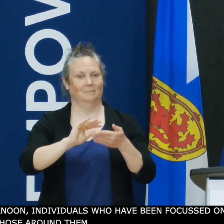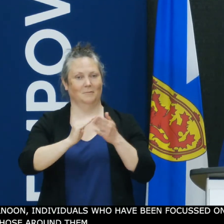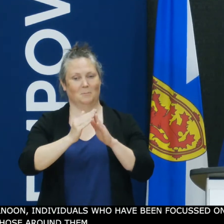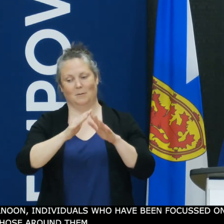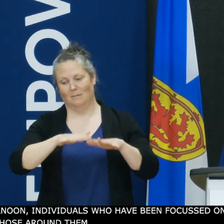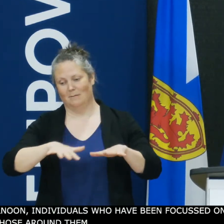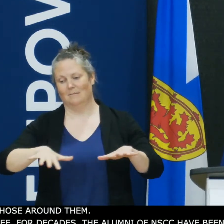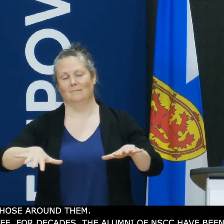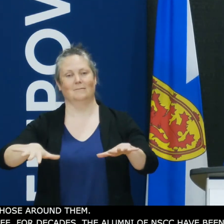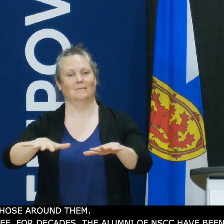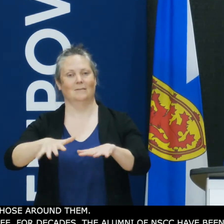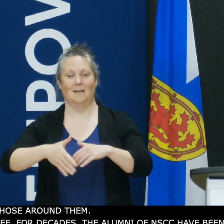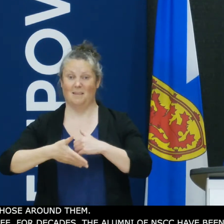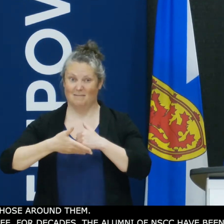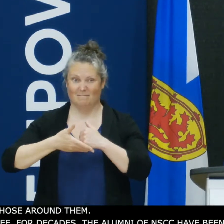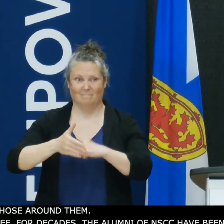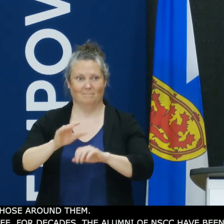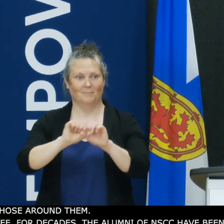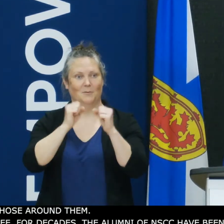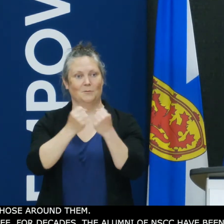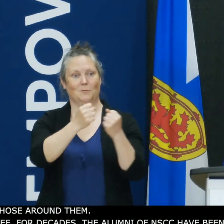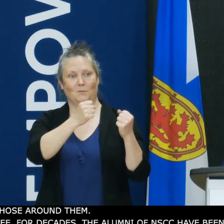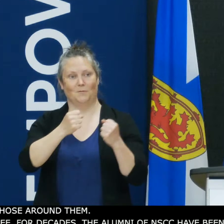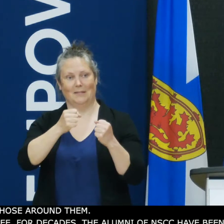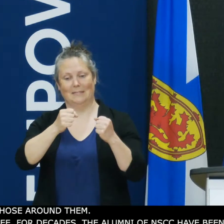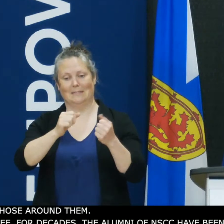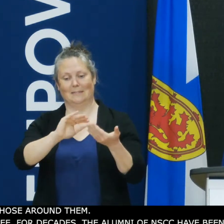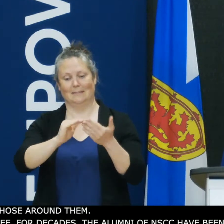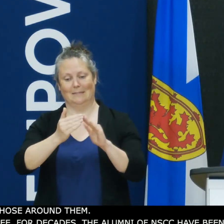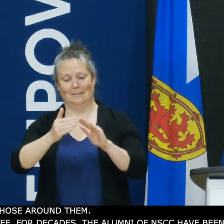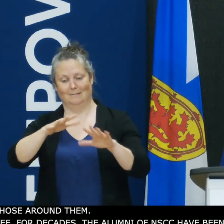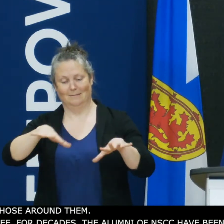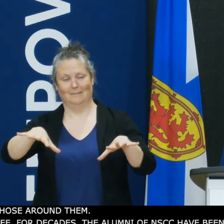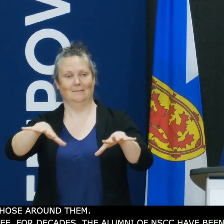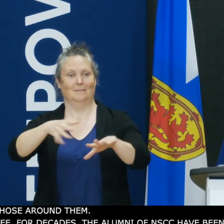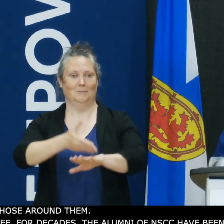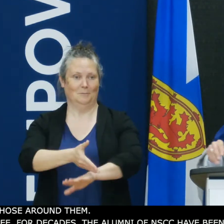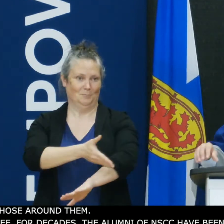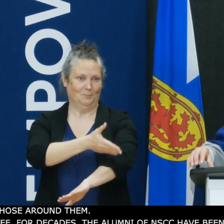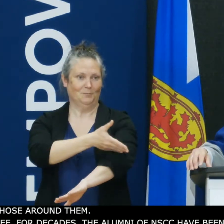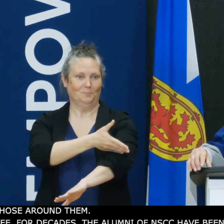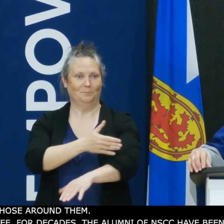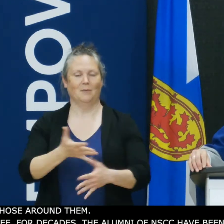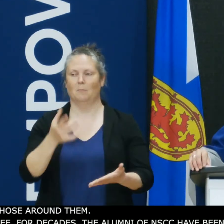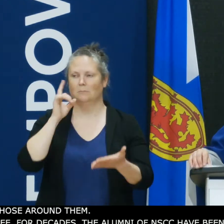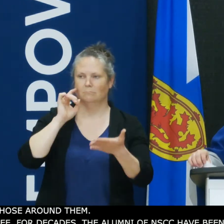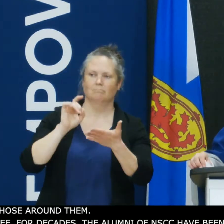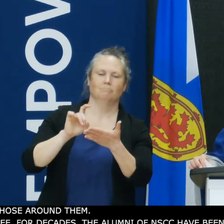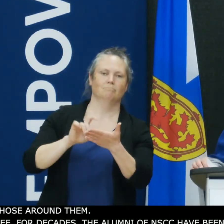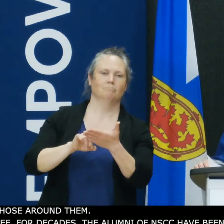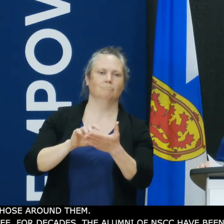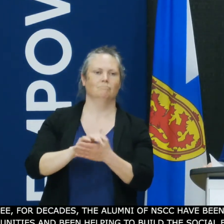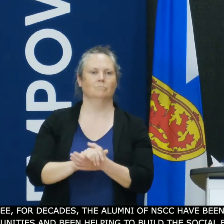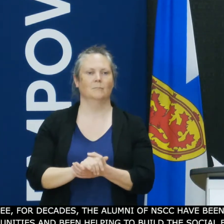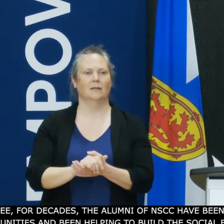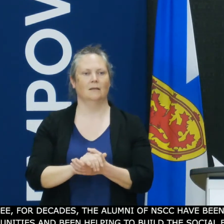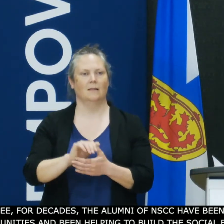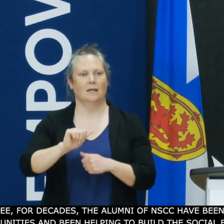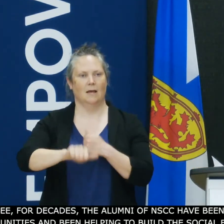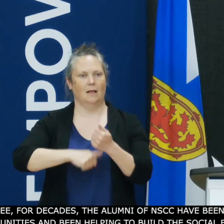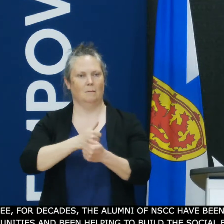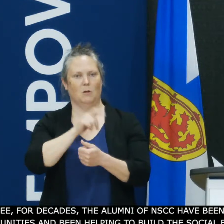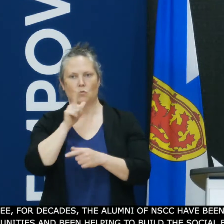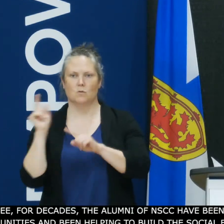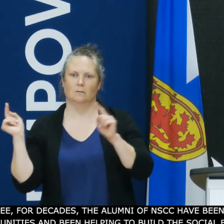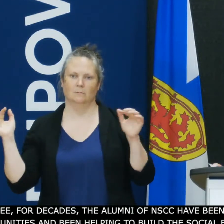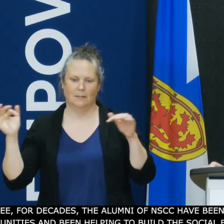the social fitness of those around them. So I want to acknowledge our alumni who are joining us this